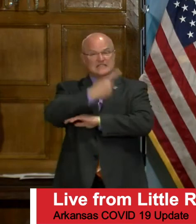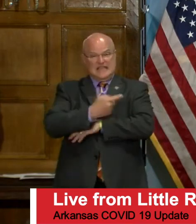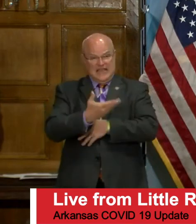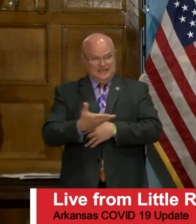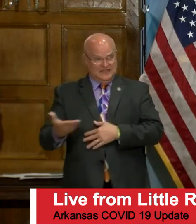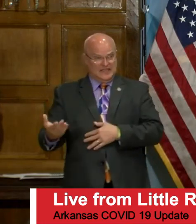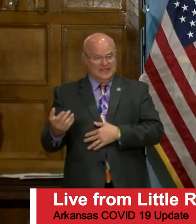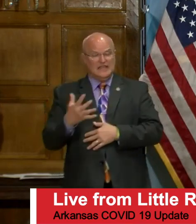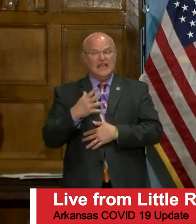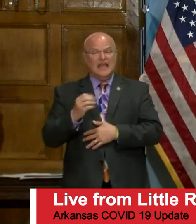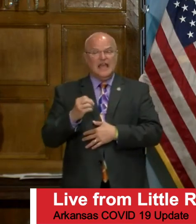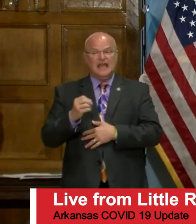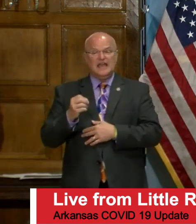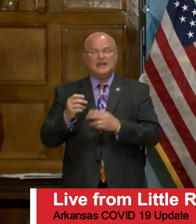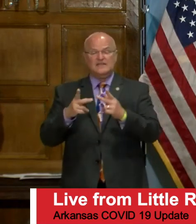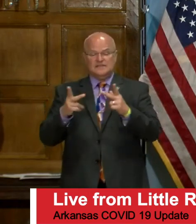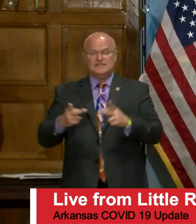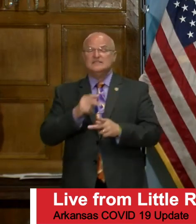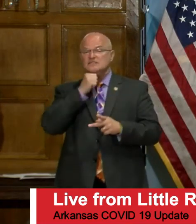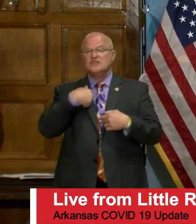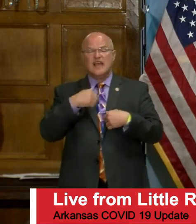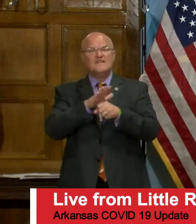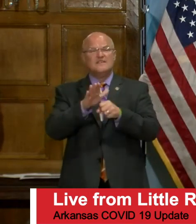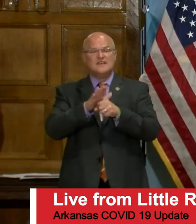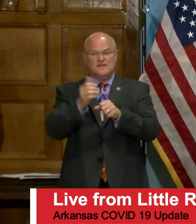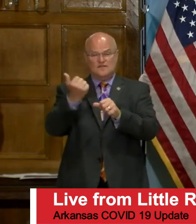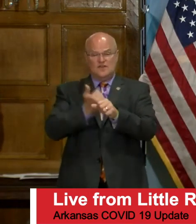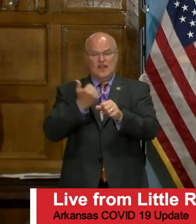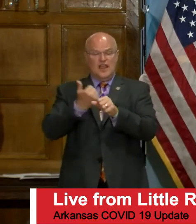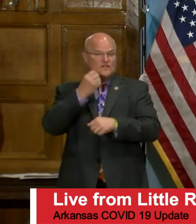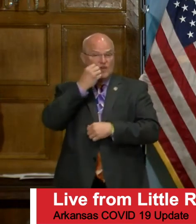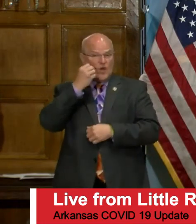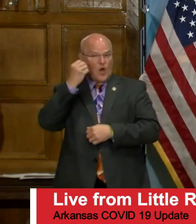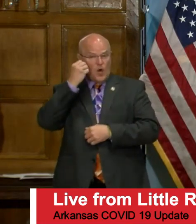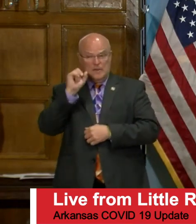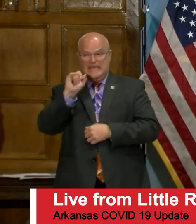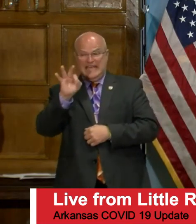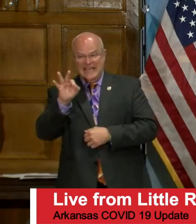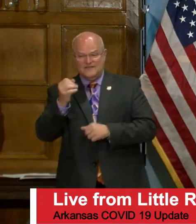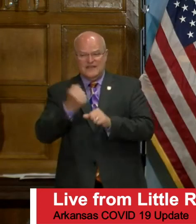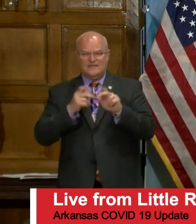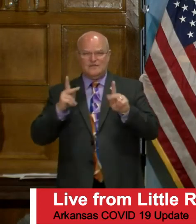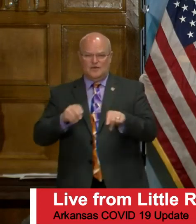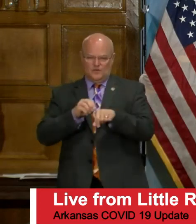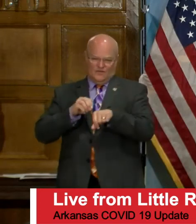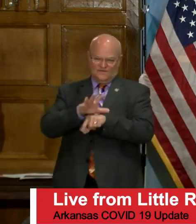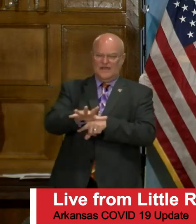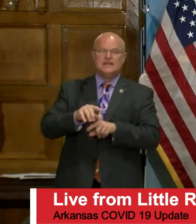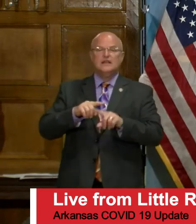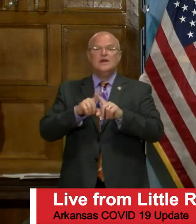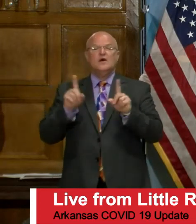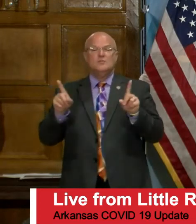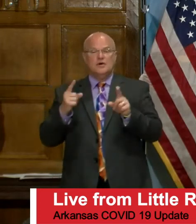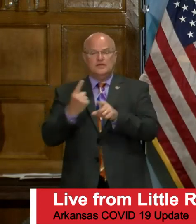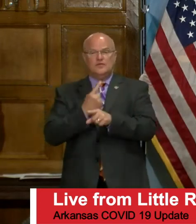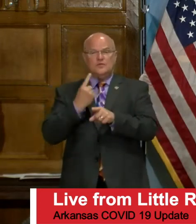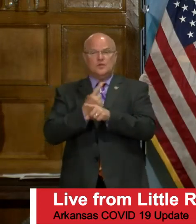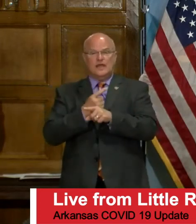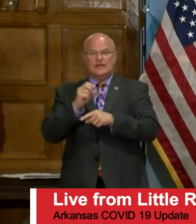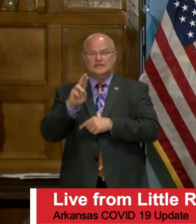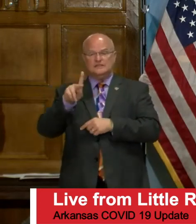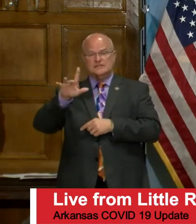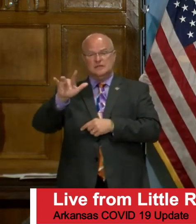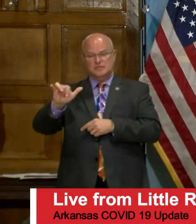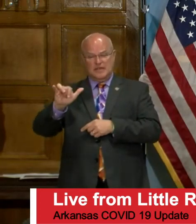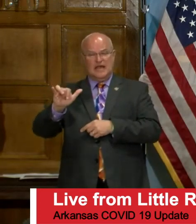thing, and facilities don't have enough for every home if everyone were to be affected, but the regular supply